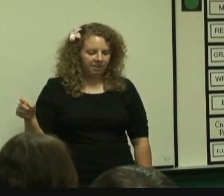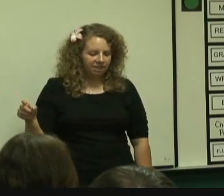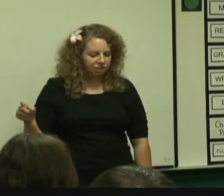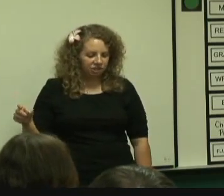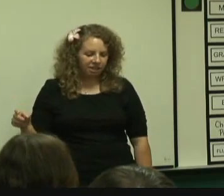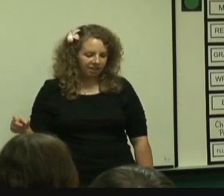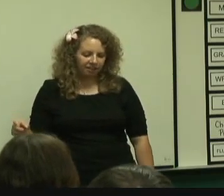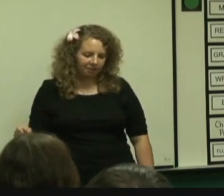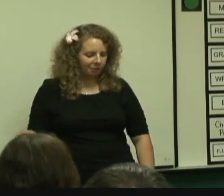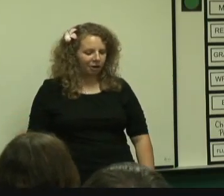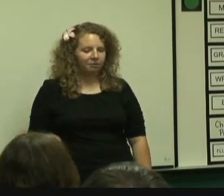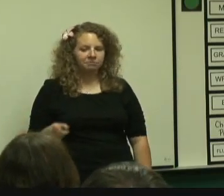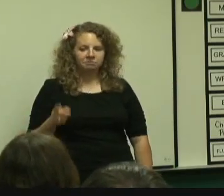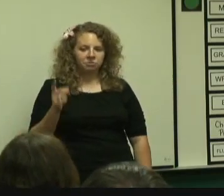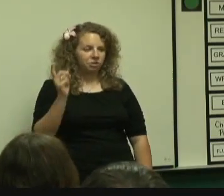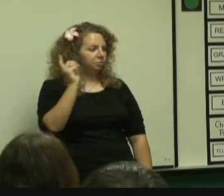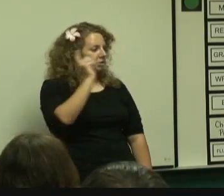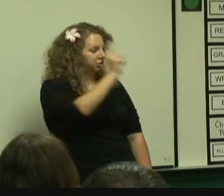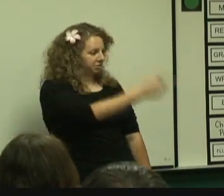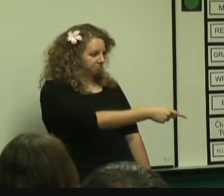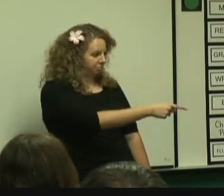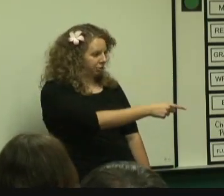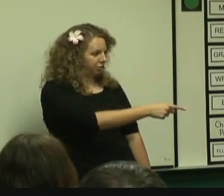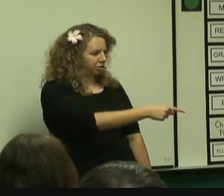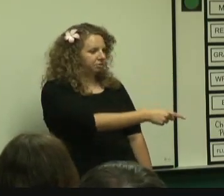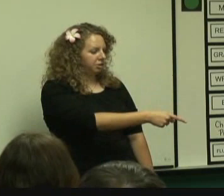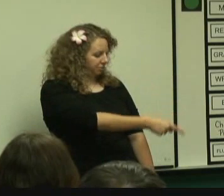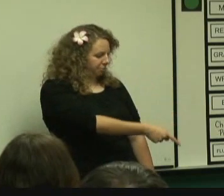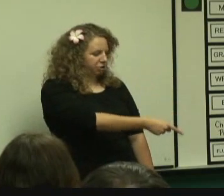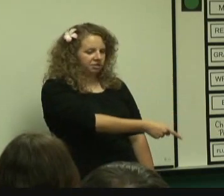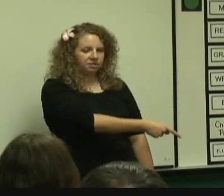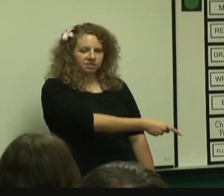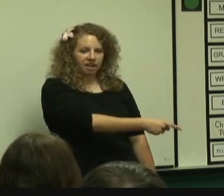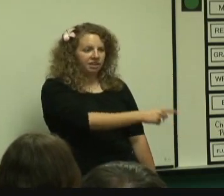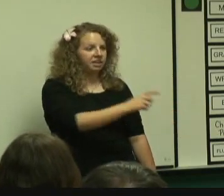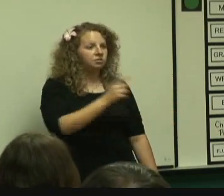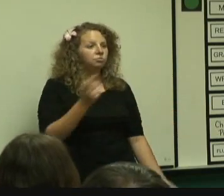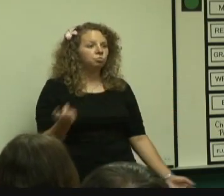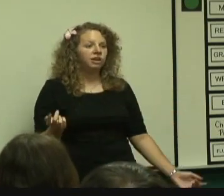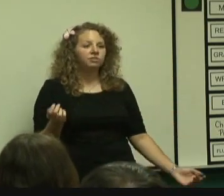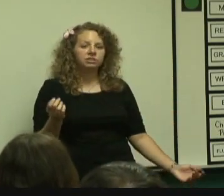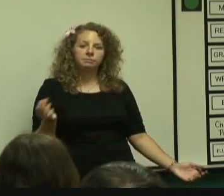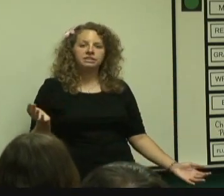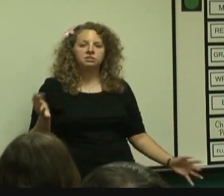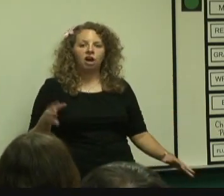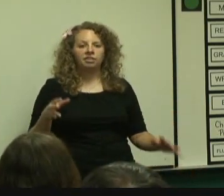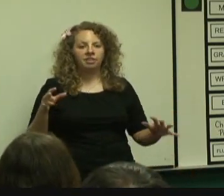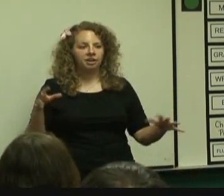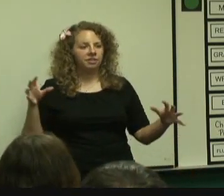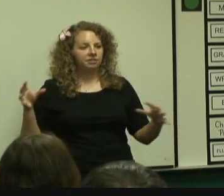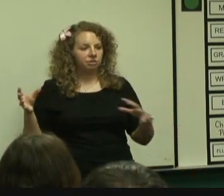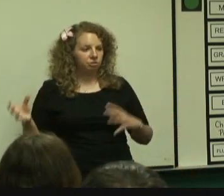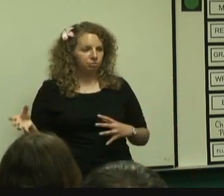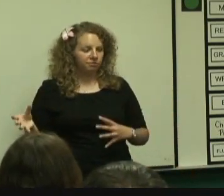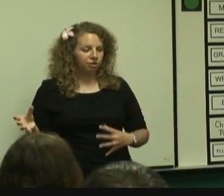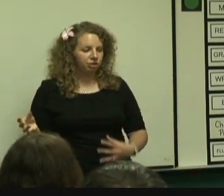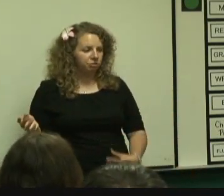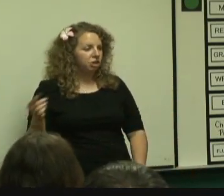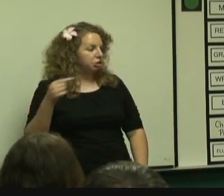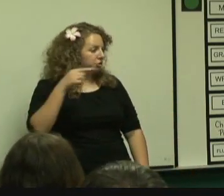he, she, it, him, her, so we can just point to the person to the side, and whenever somebody is not there that you can refer to, you can